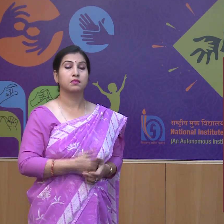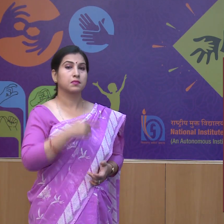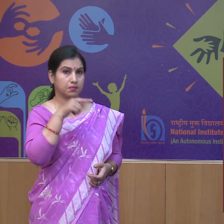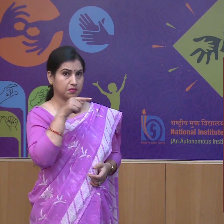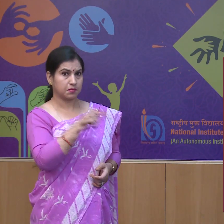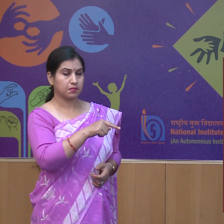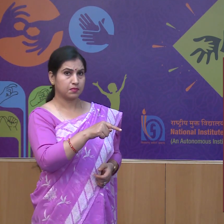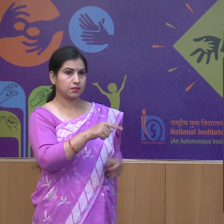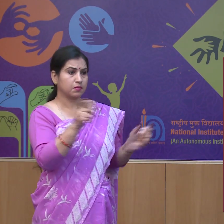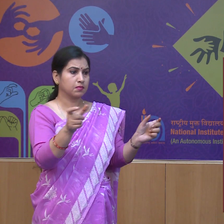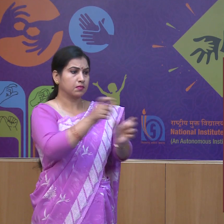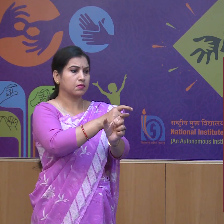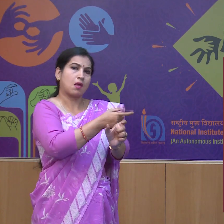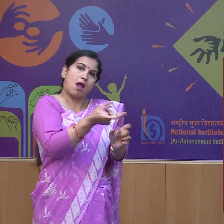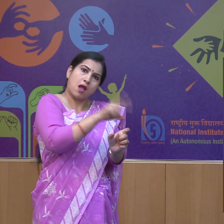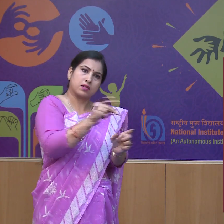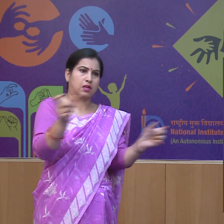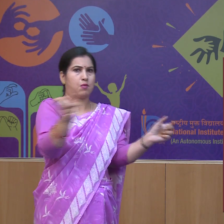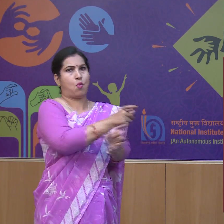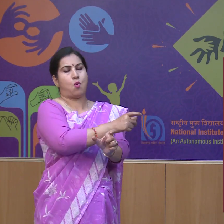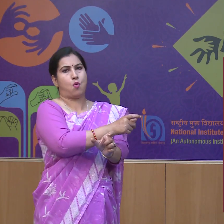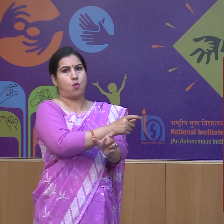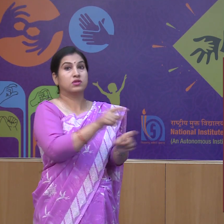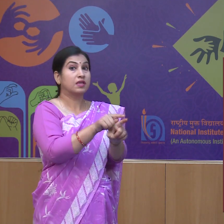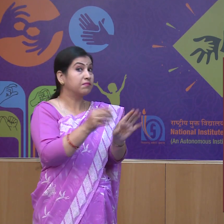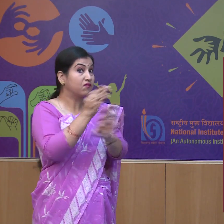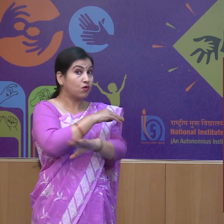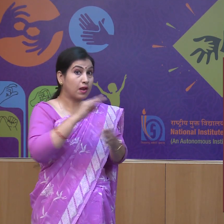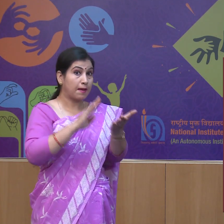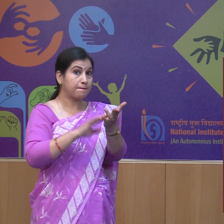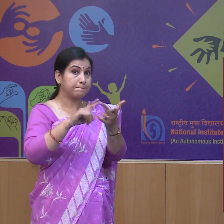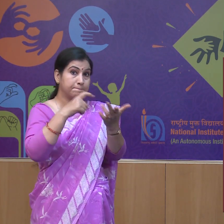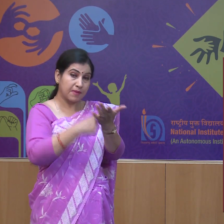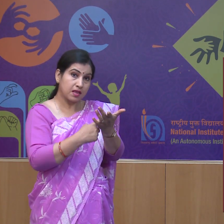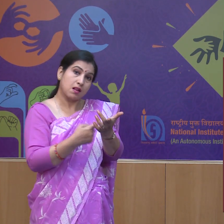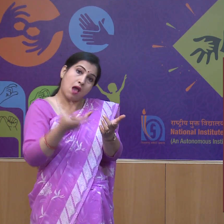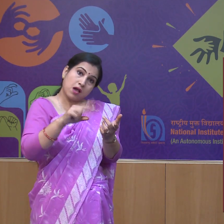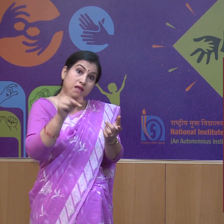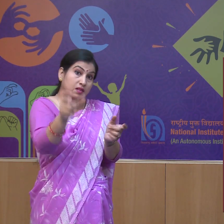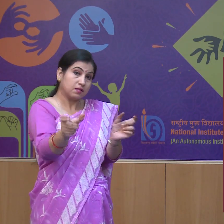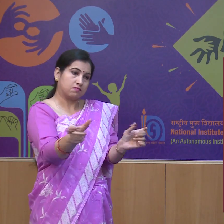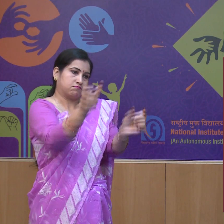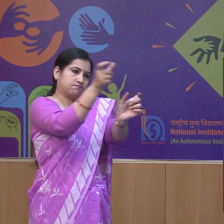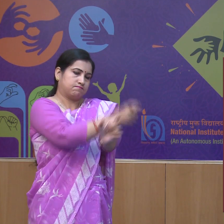Therefore, he was removed and Mir Jafar was once again made the